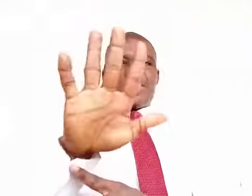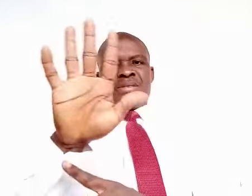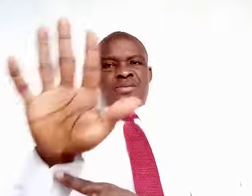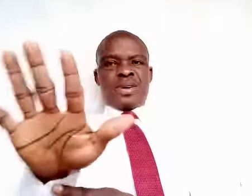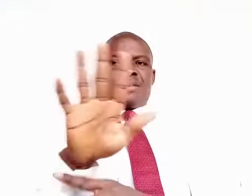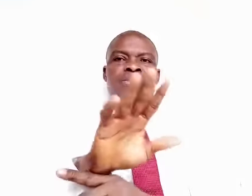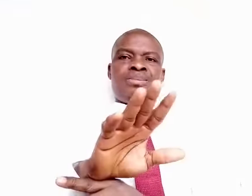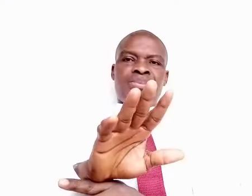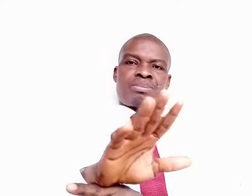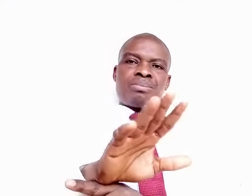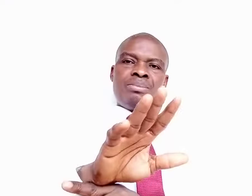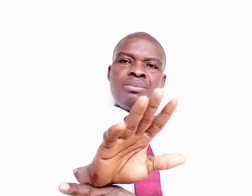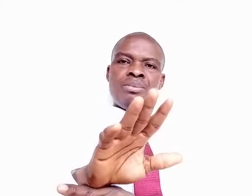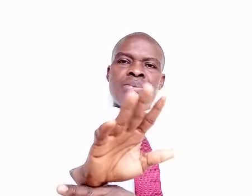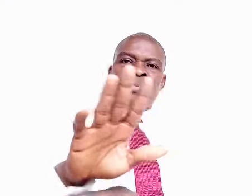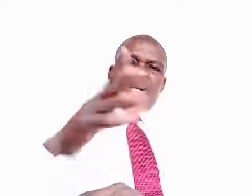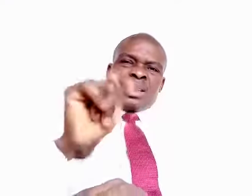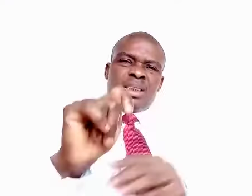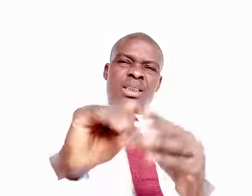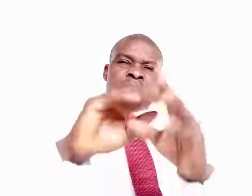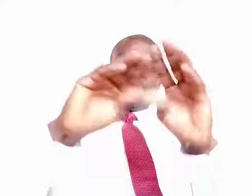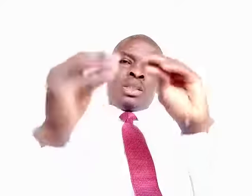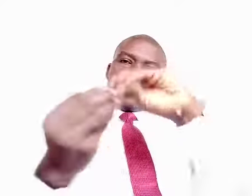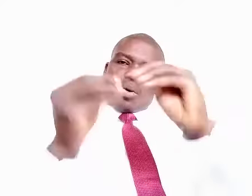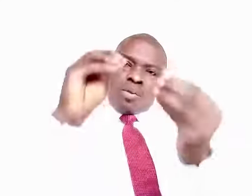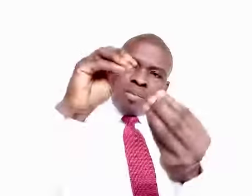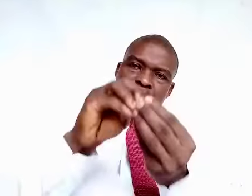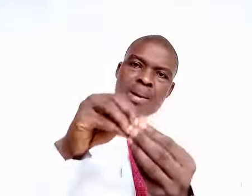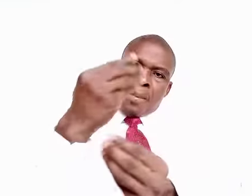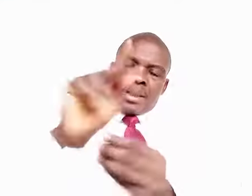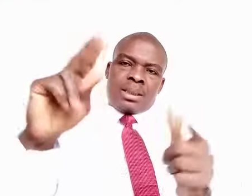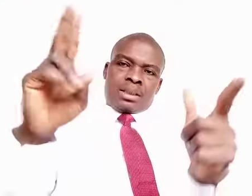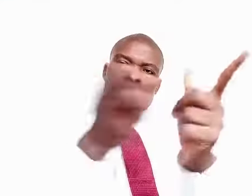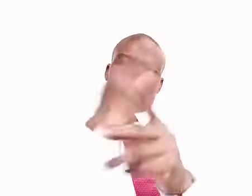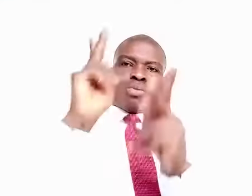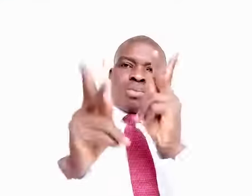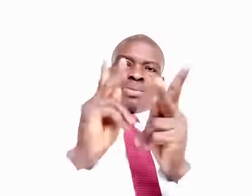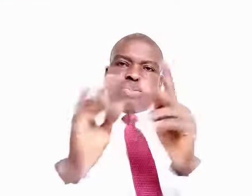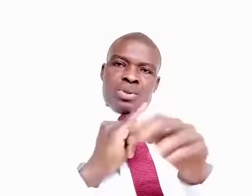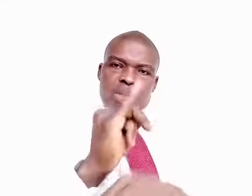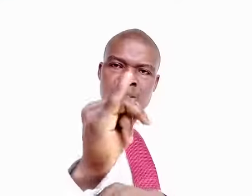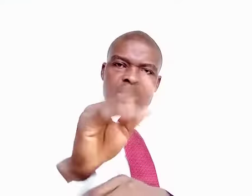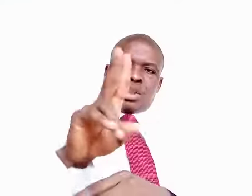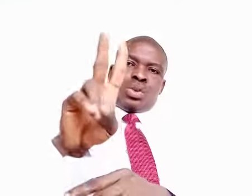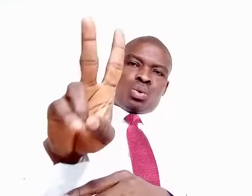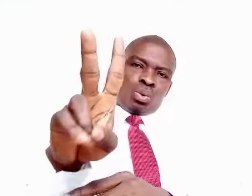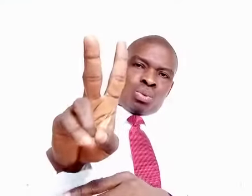2,475,755. Therefore, the total votes polled by the third candidate is